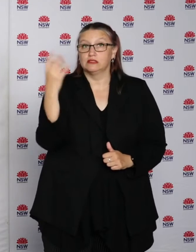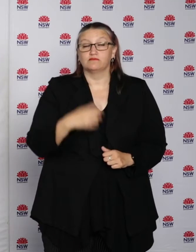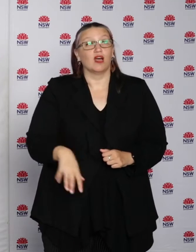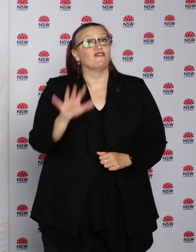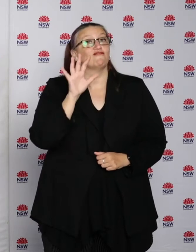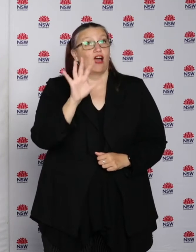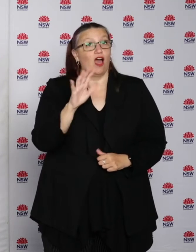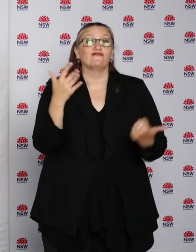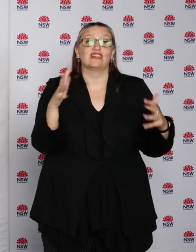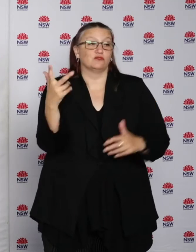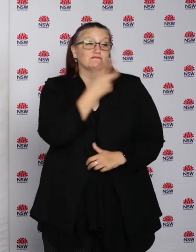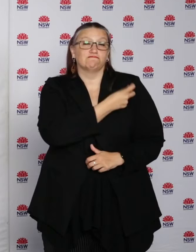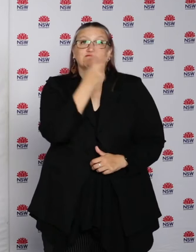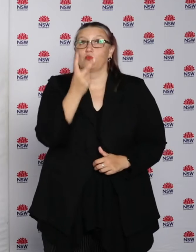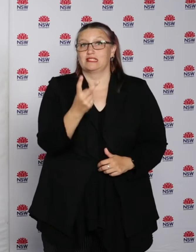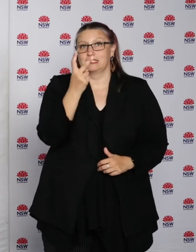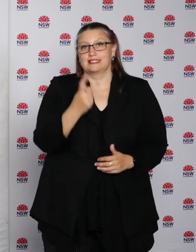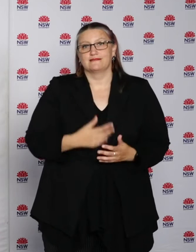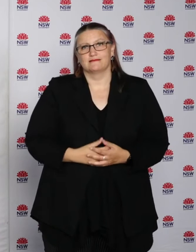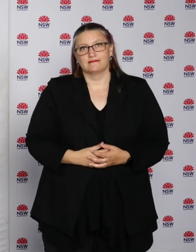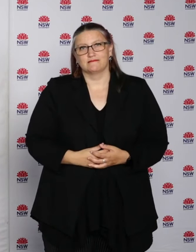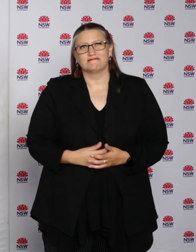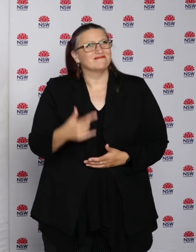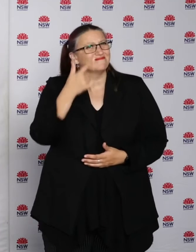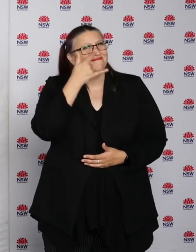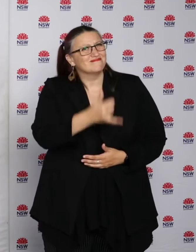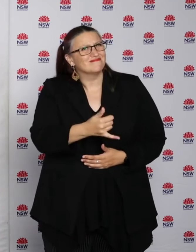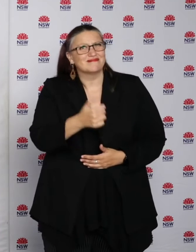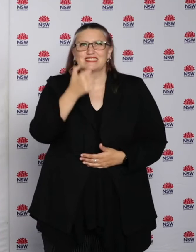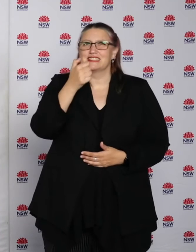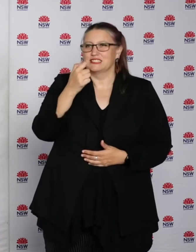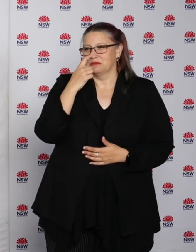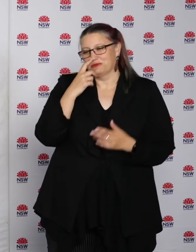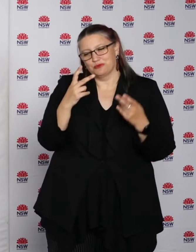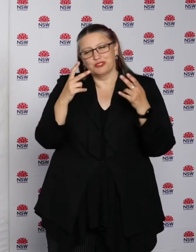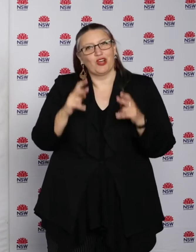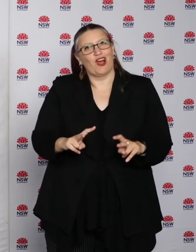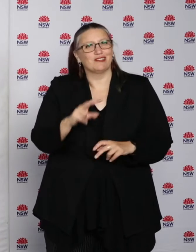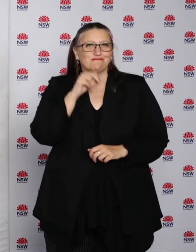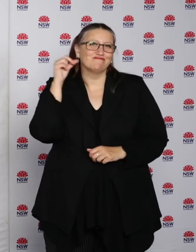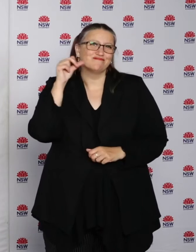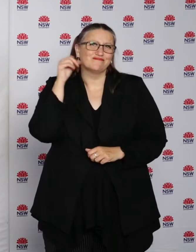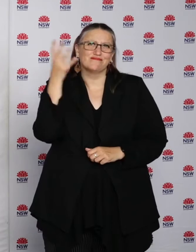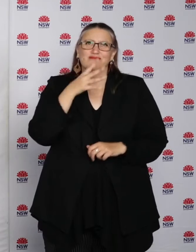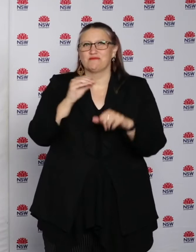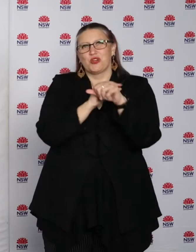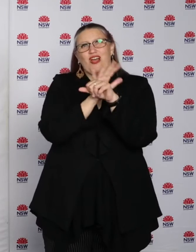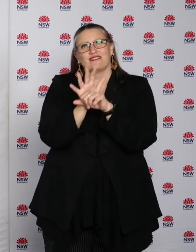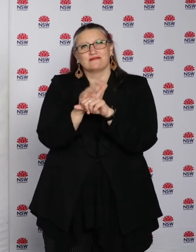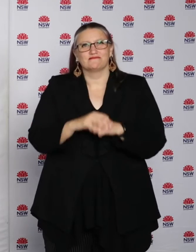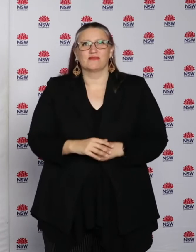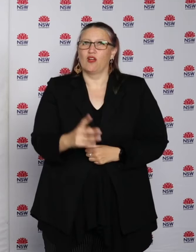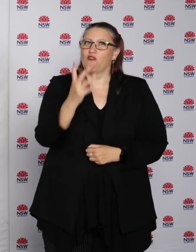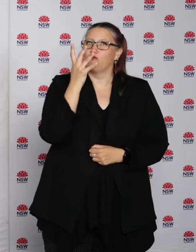vaccine. Sadly, we're reporting 6 deaths in people who had COVID-19, 4